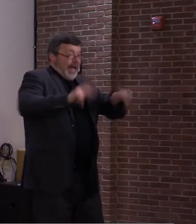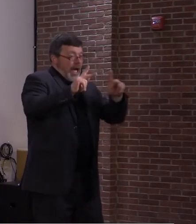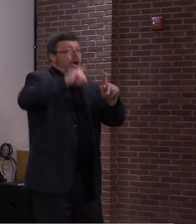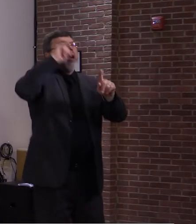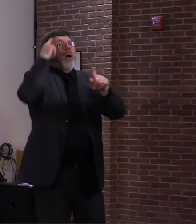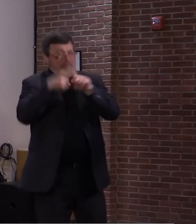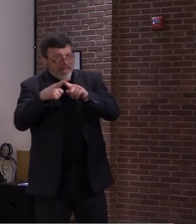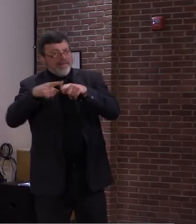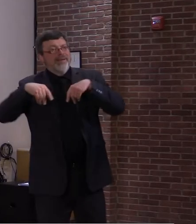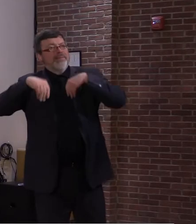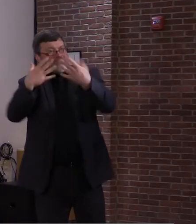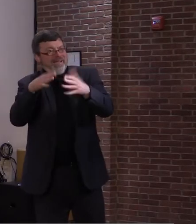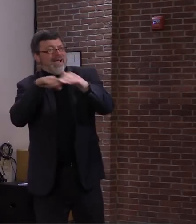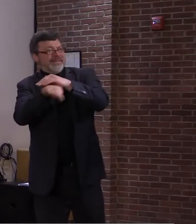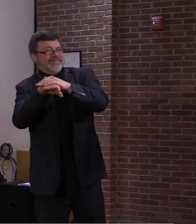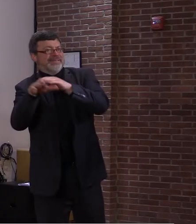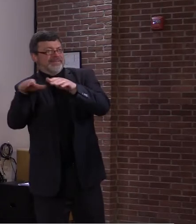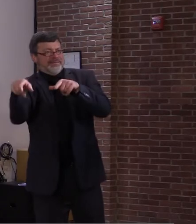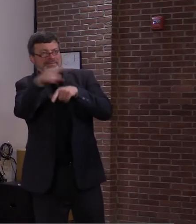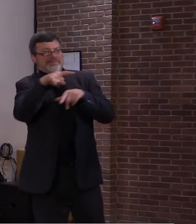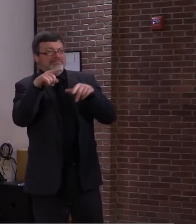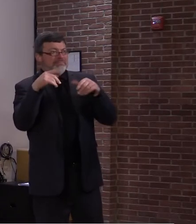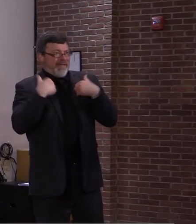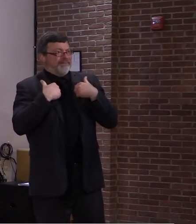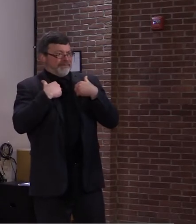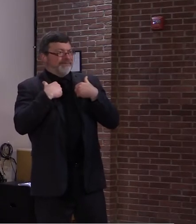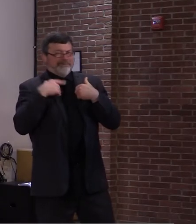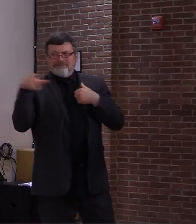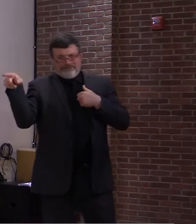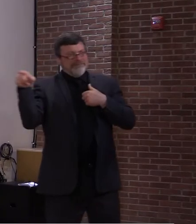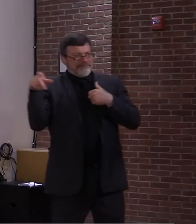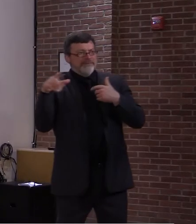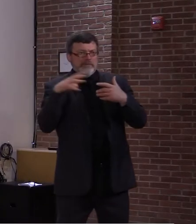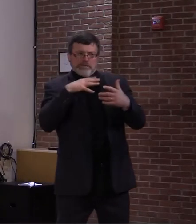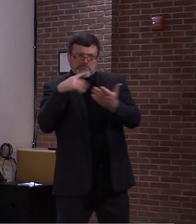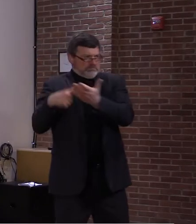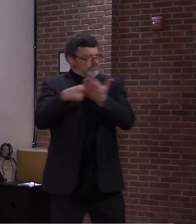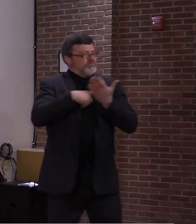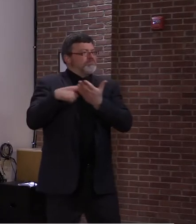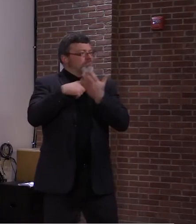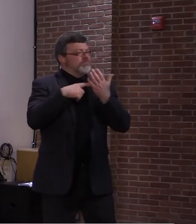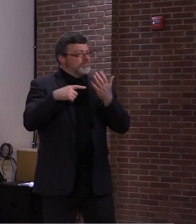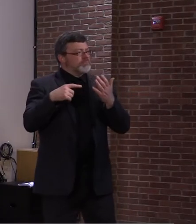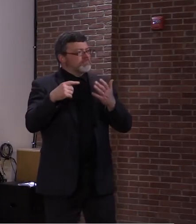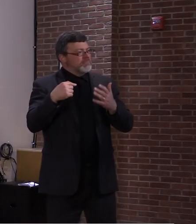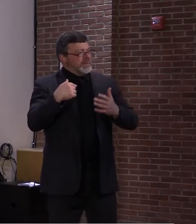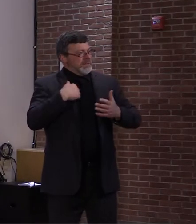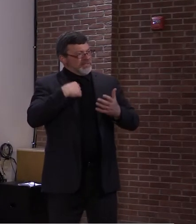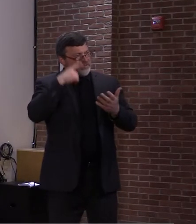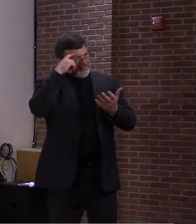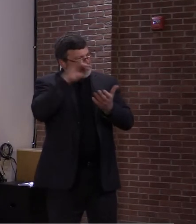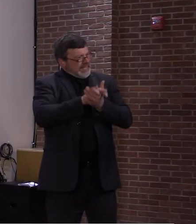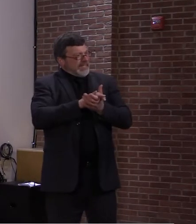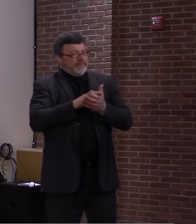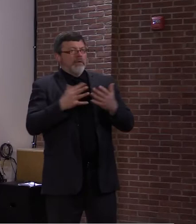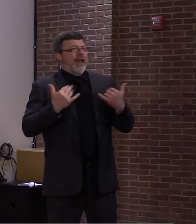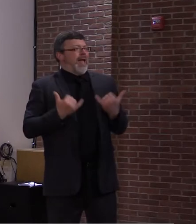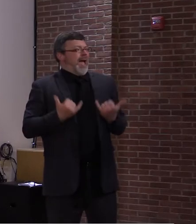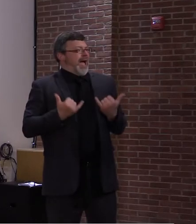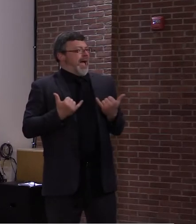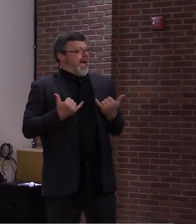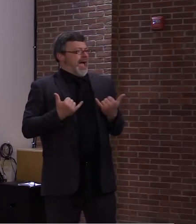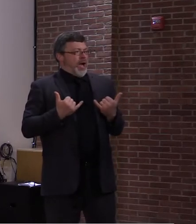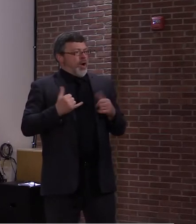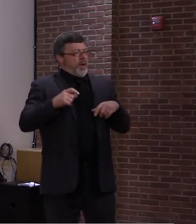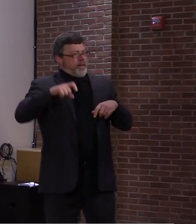what we're seeing, and that's why I feel as though this is the time to make Vermont,